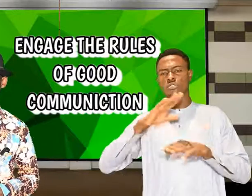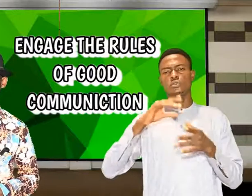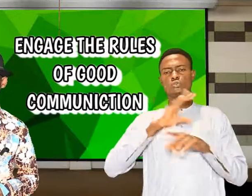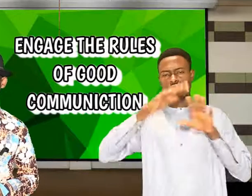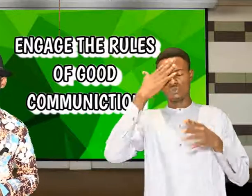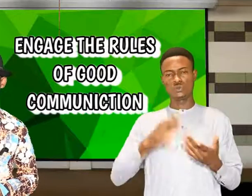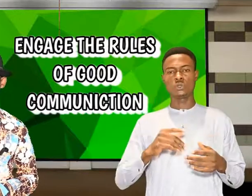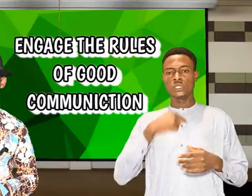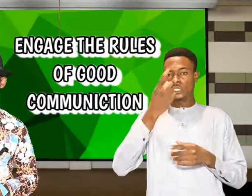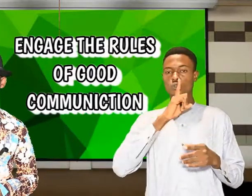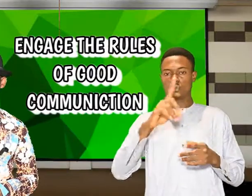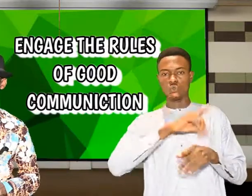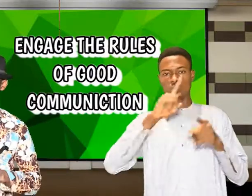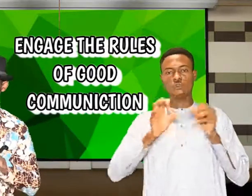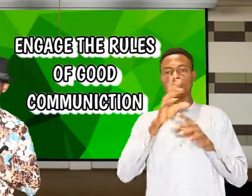answer.